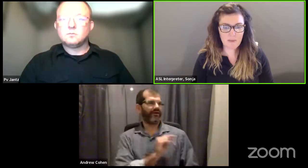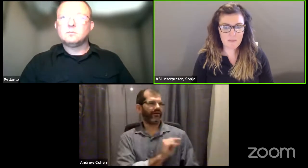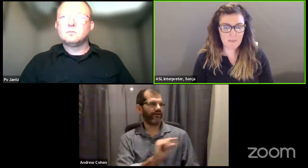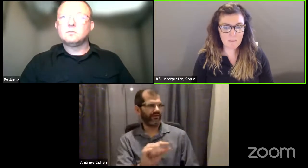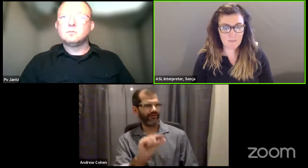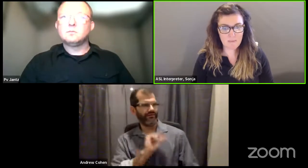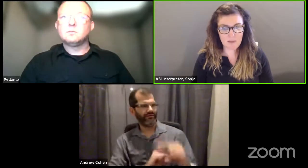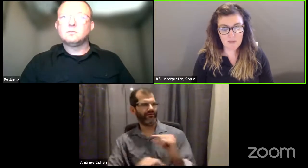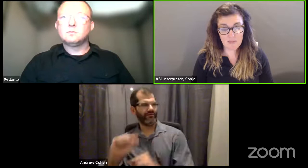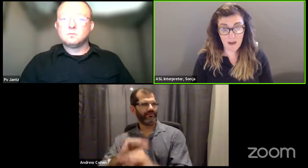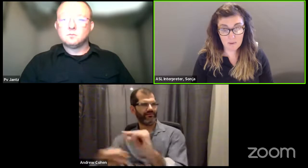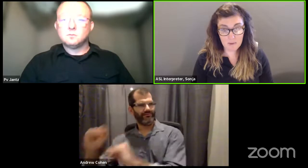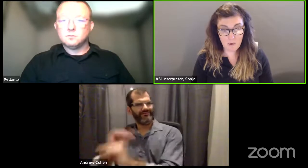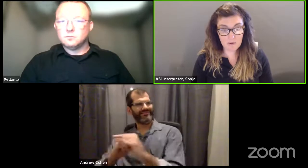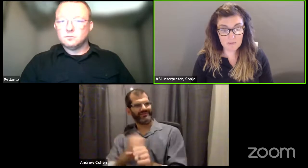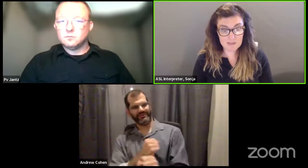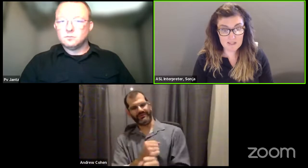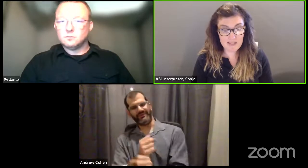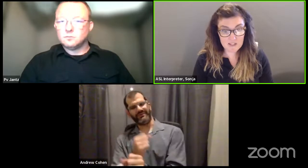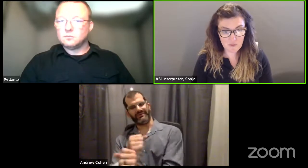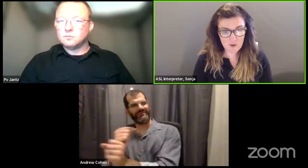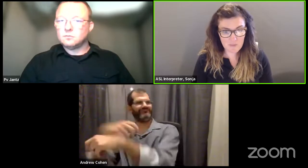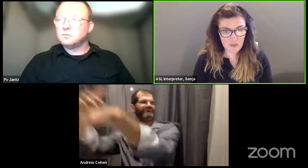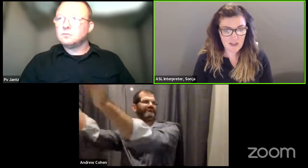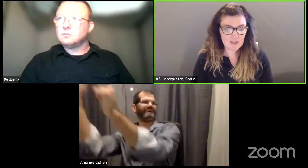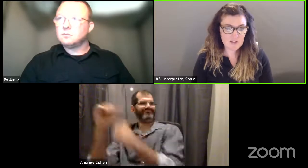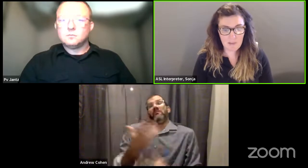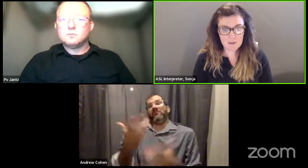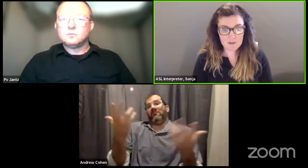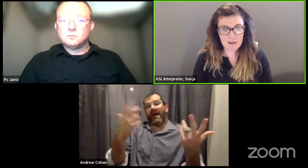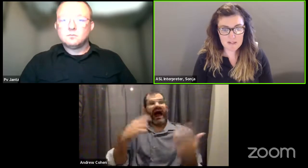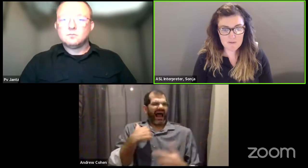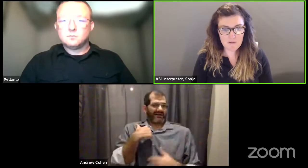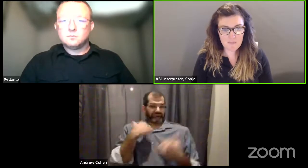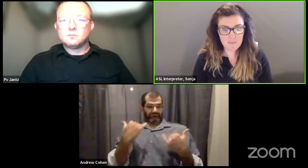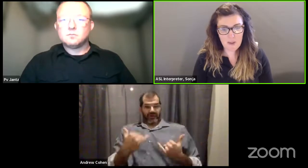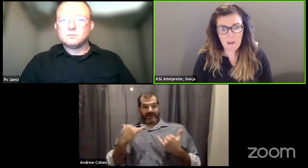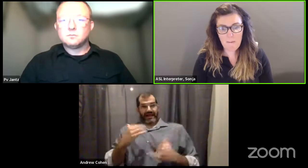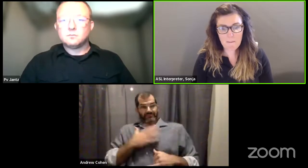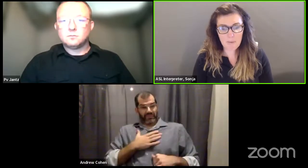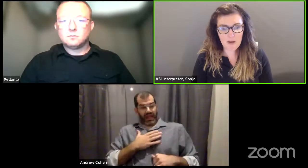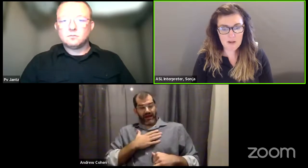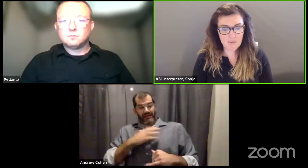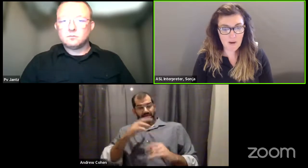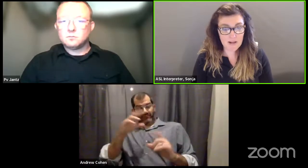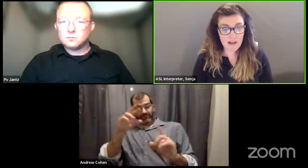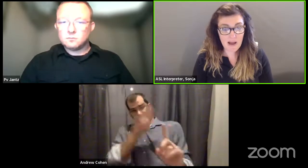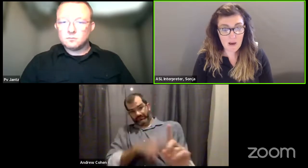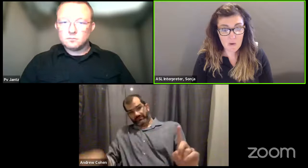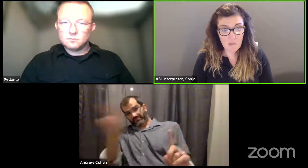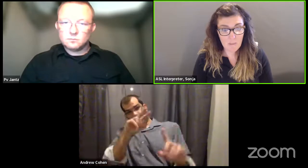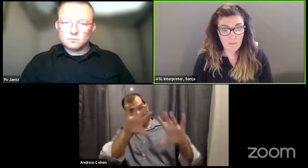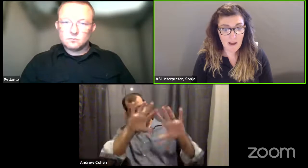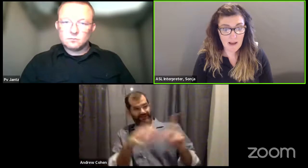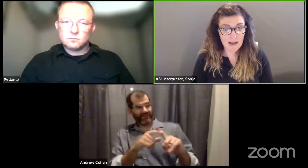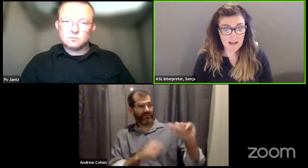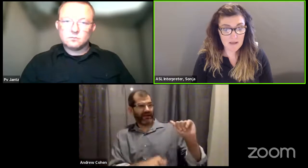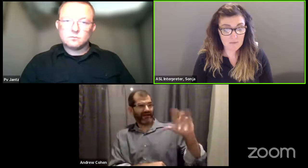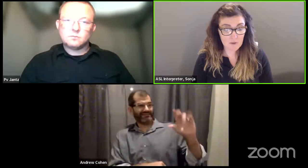and maybe that would be more successful from that perspective. But right